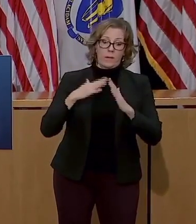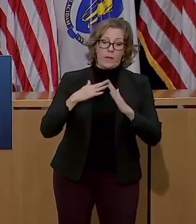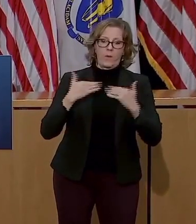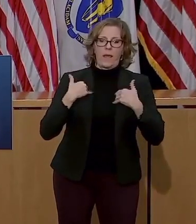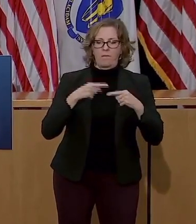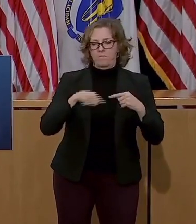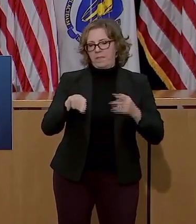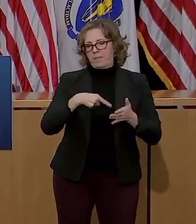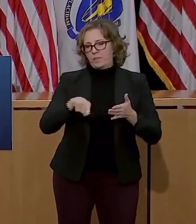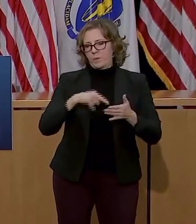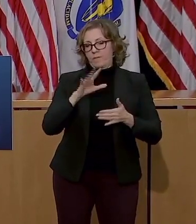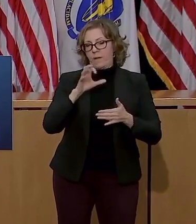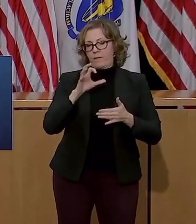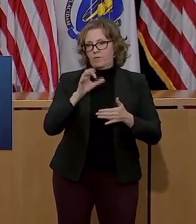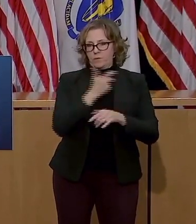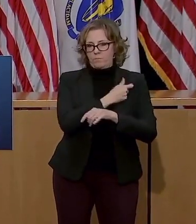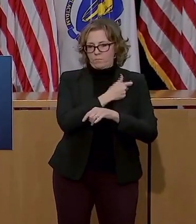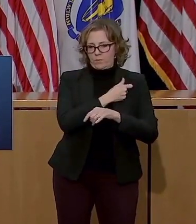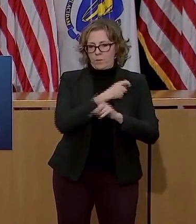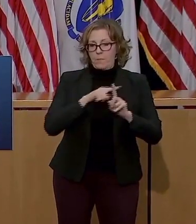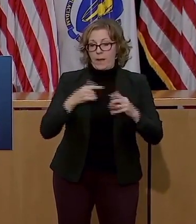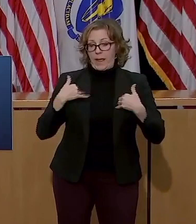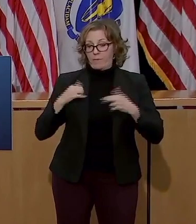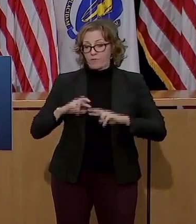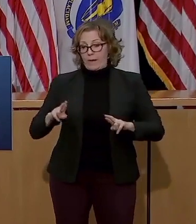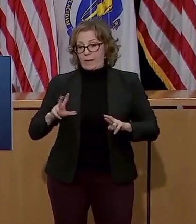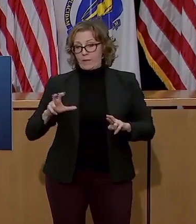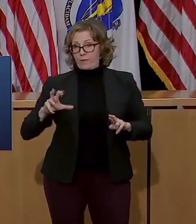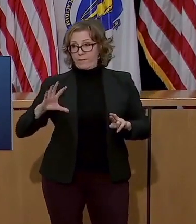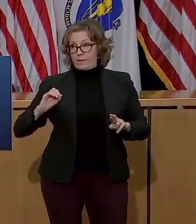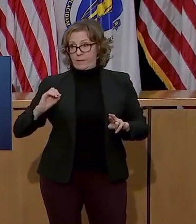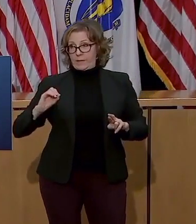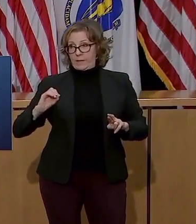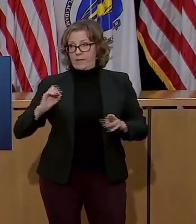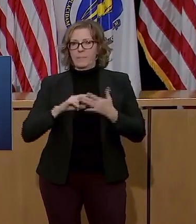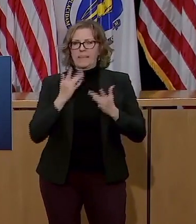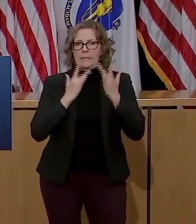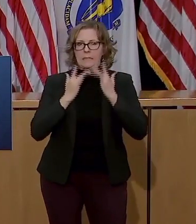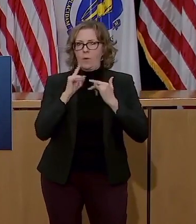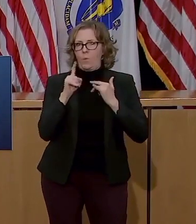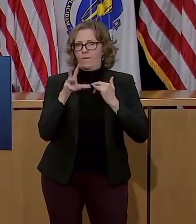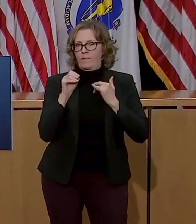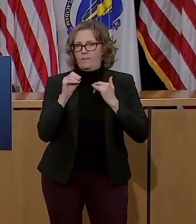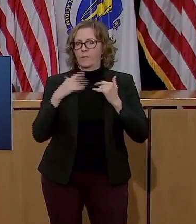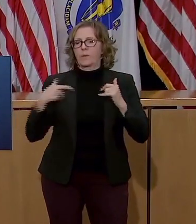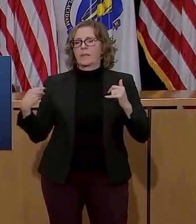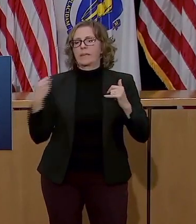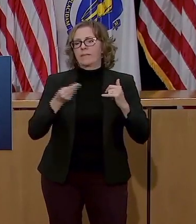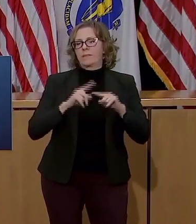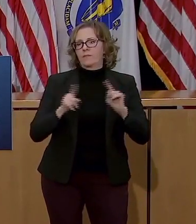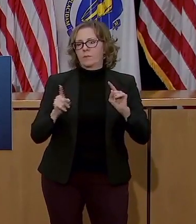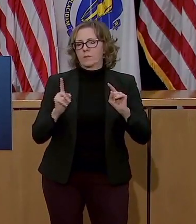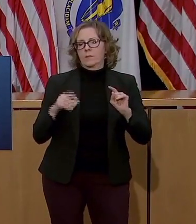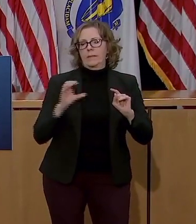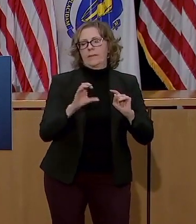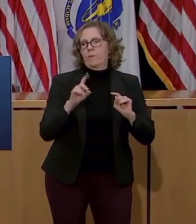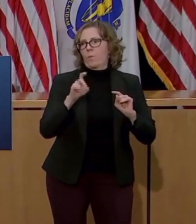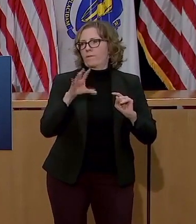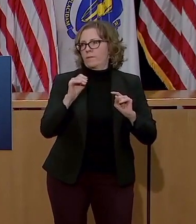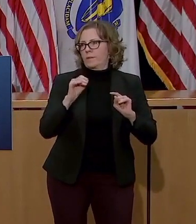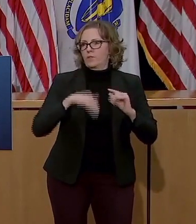hand 300, 350, then what we tried to do in doing the allocation was to give them the delta so that they would have